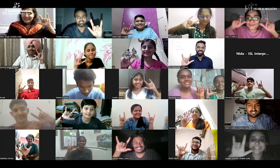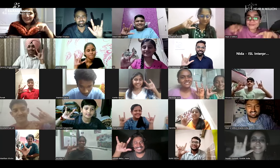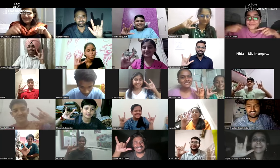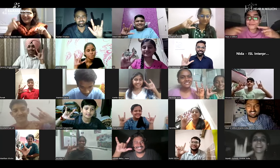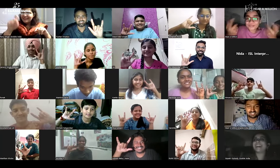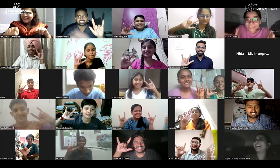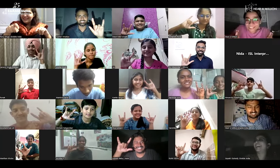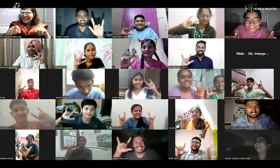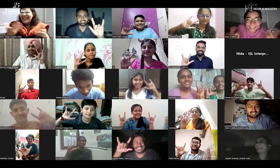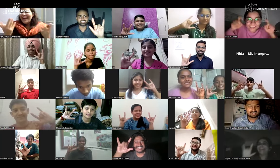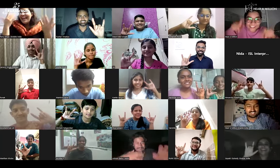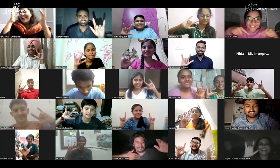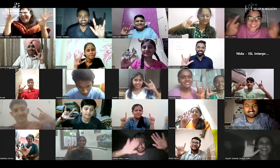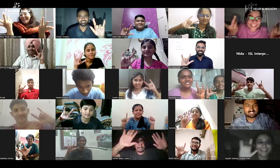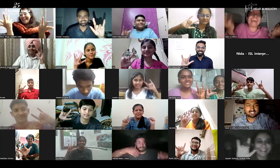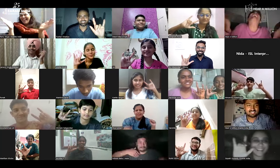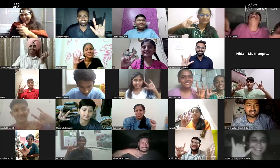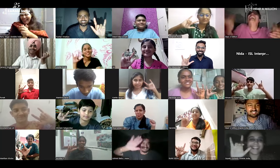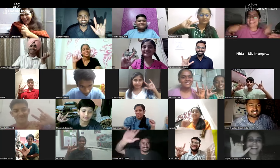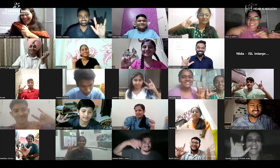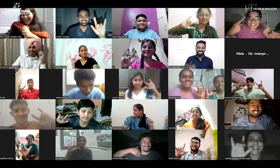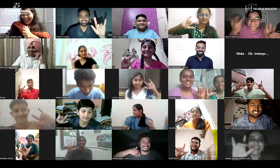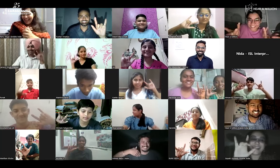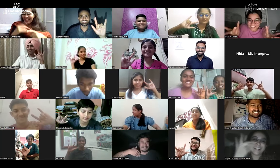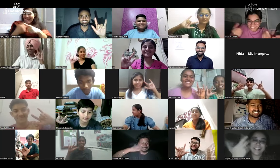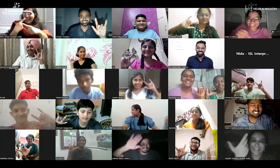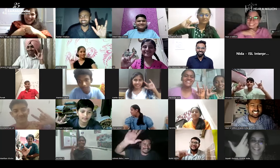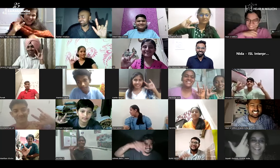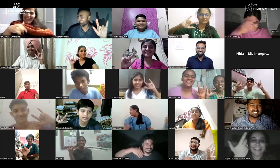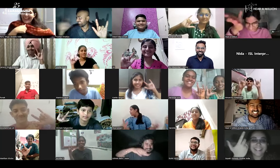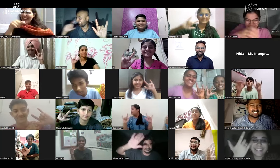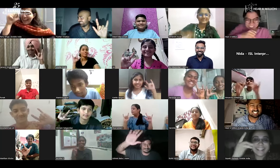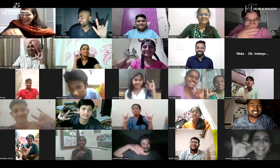They simply talk to you and yeah, you feel better. feel better.